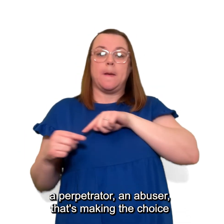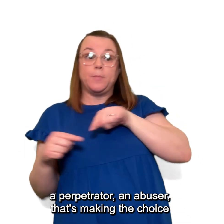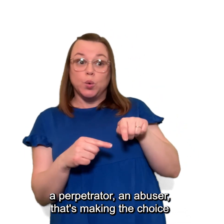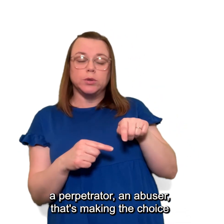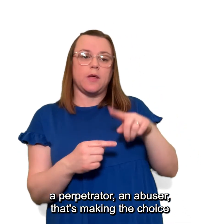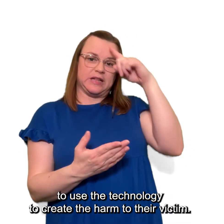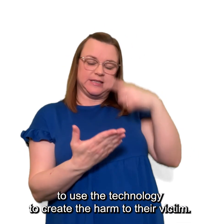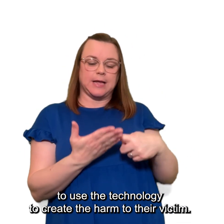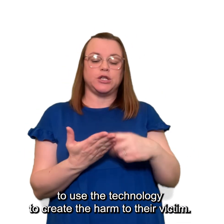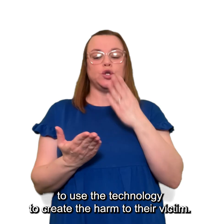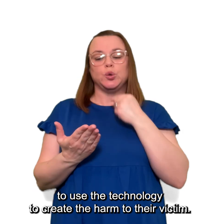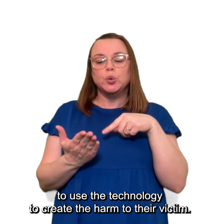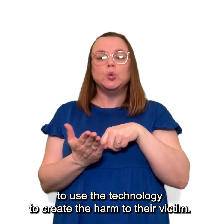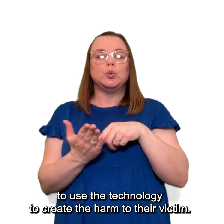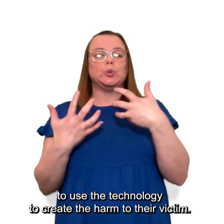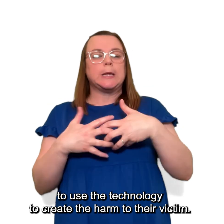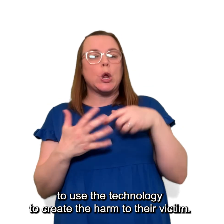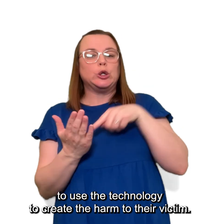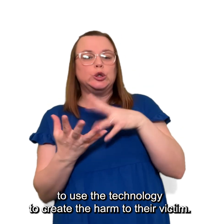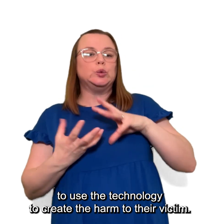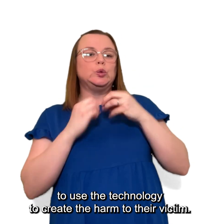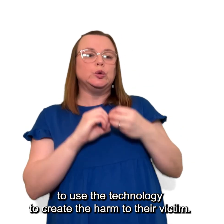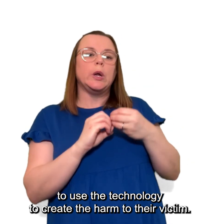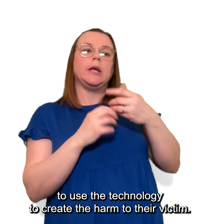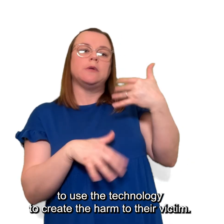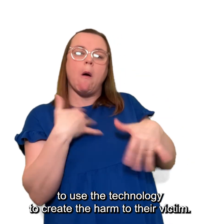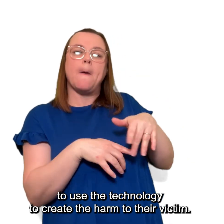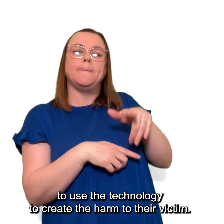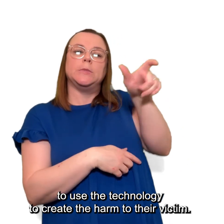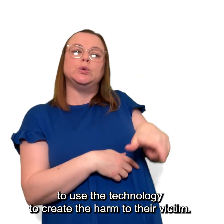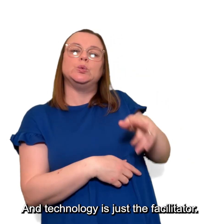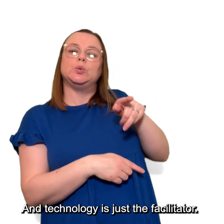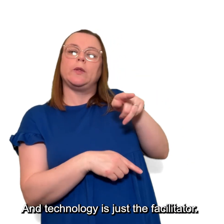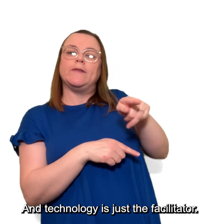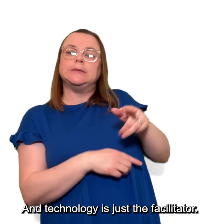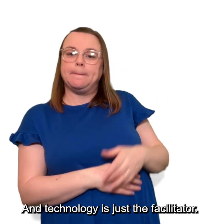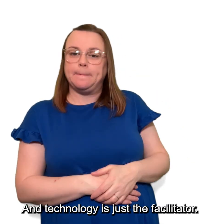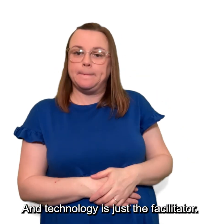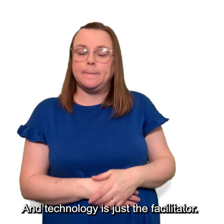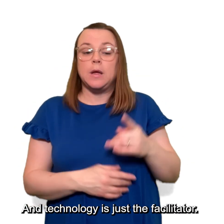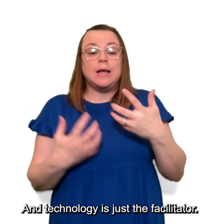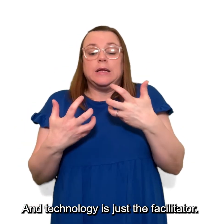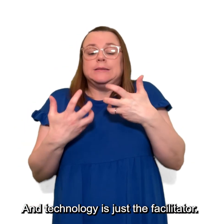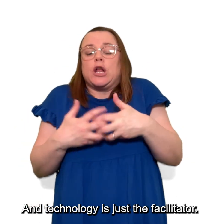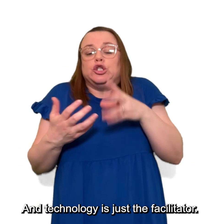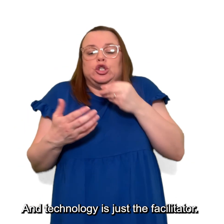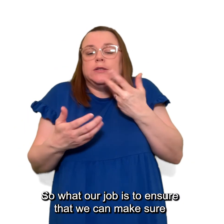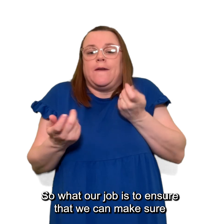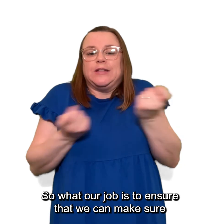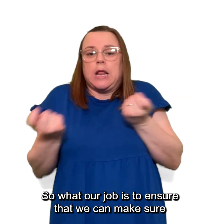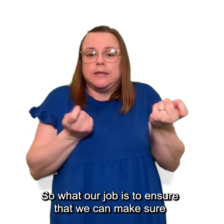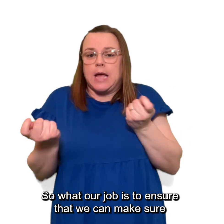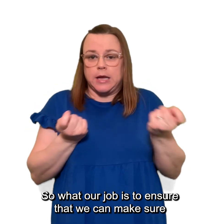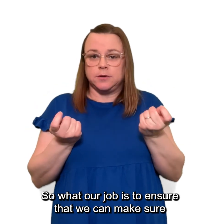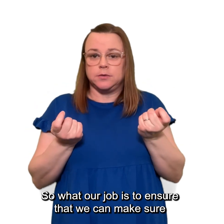that's making a choice to use the technology to create the harm to their victim. And technology is just the facilitator. So,